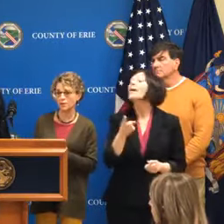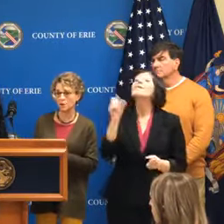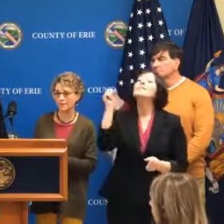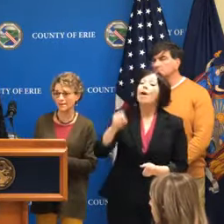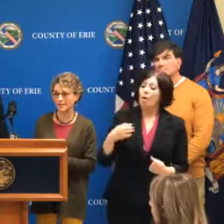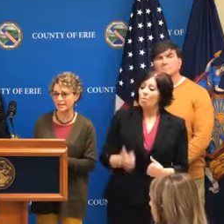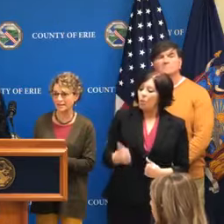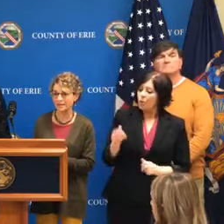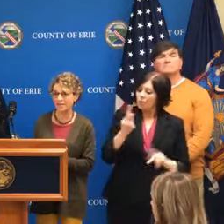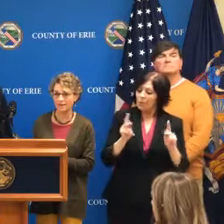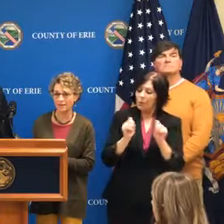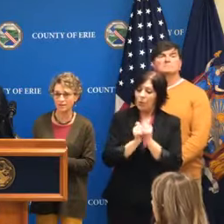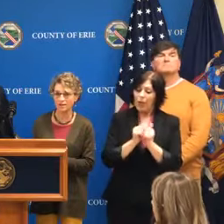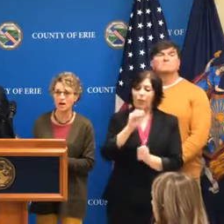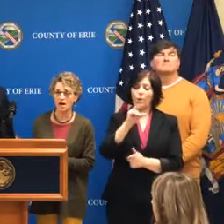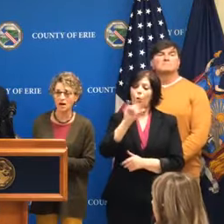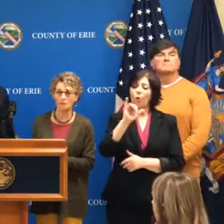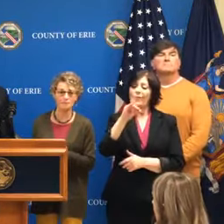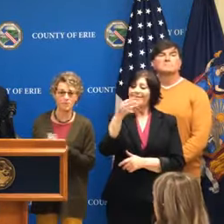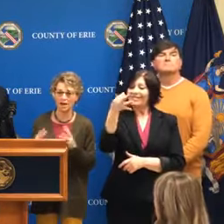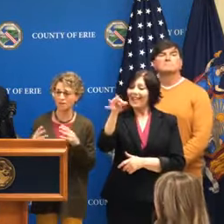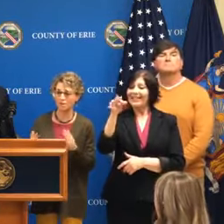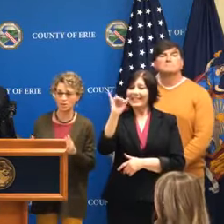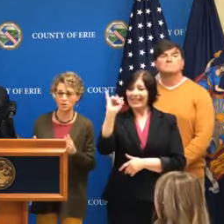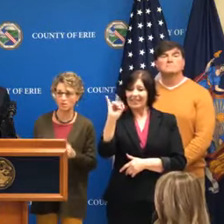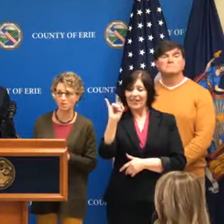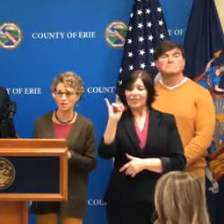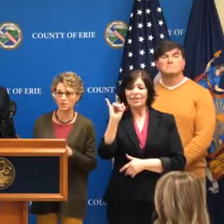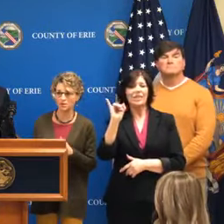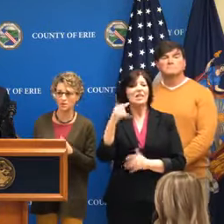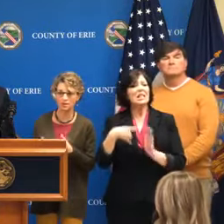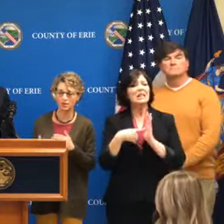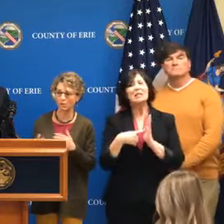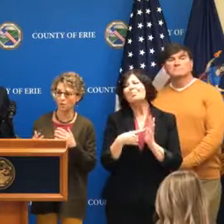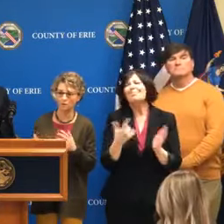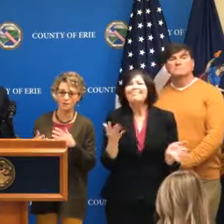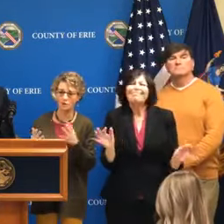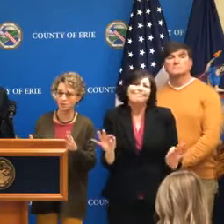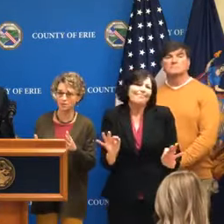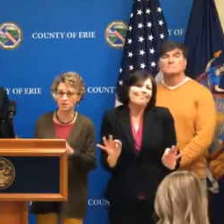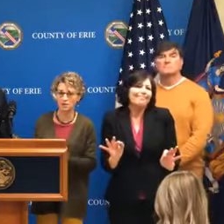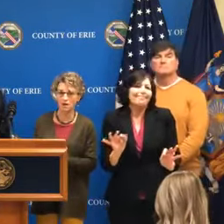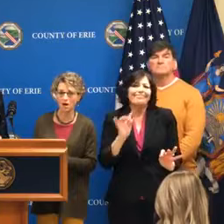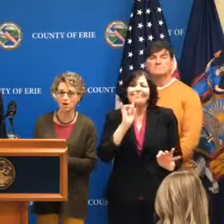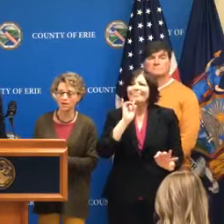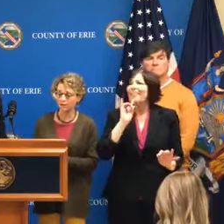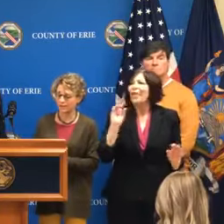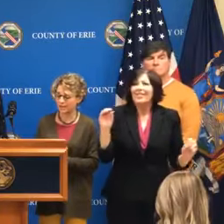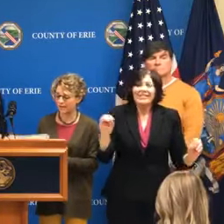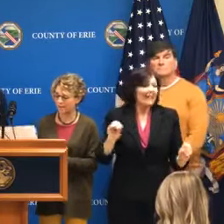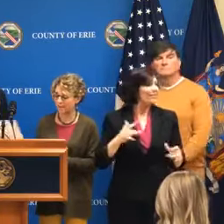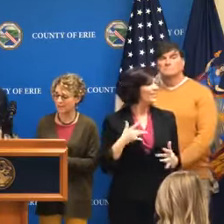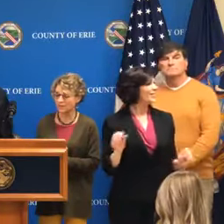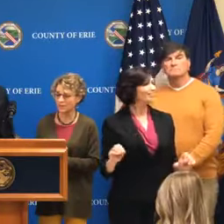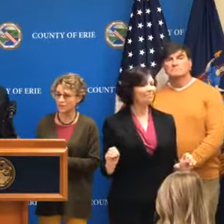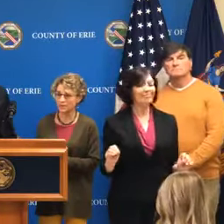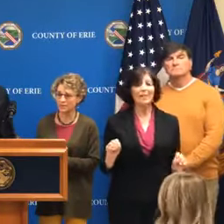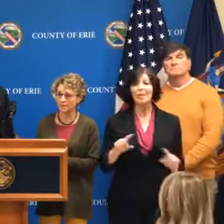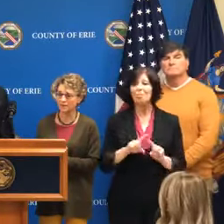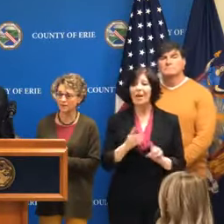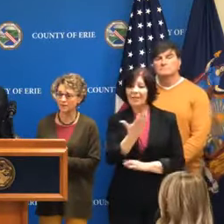people with COVID-19 infection have minimal symptoms or no symptoms at all, there is that 15